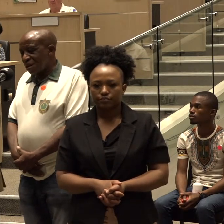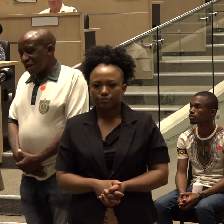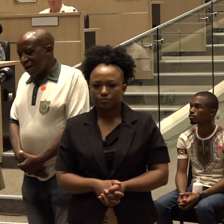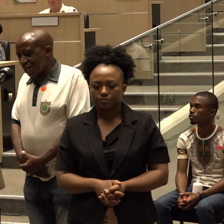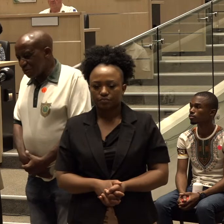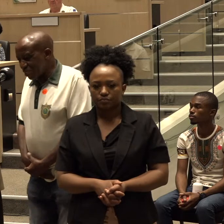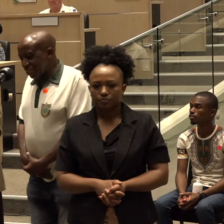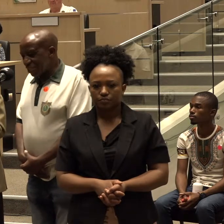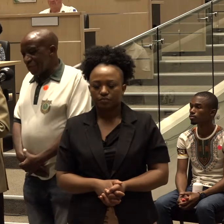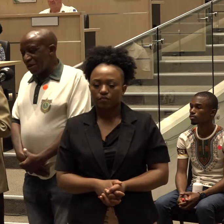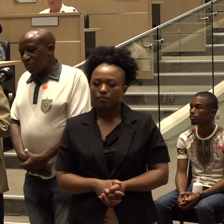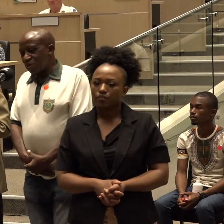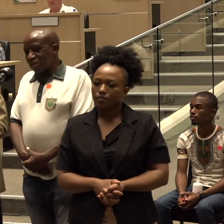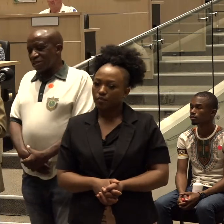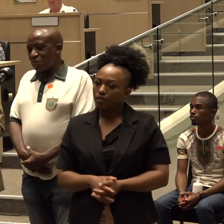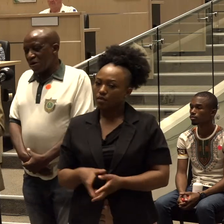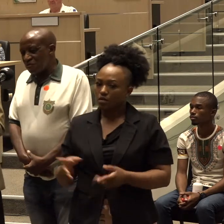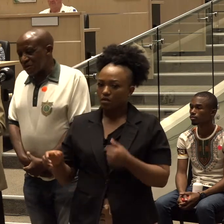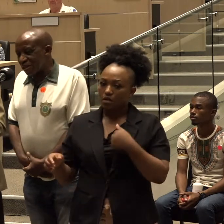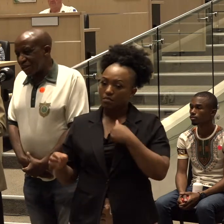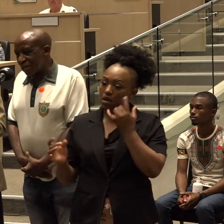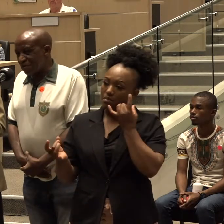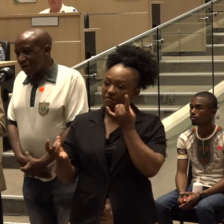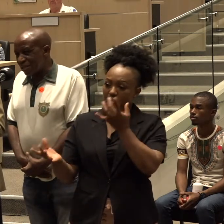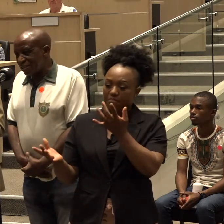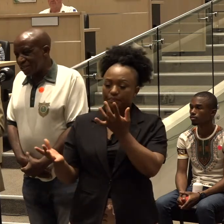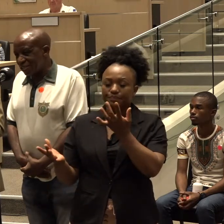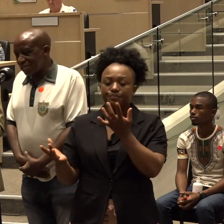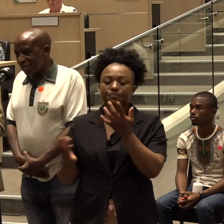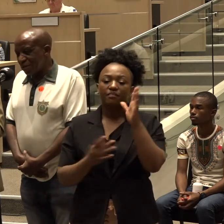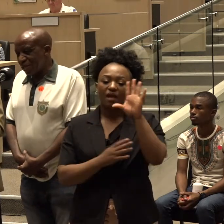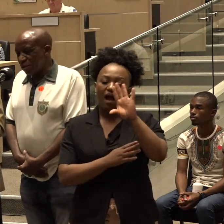get um